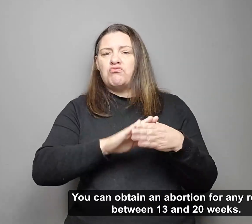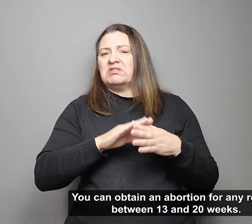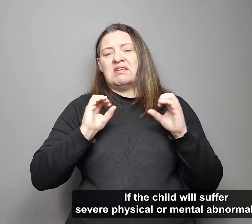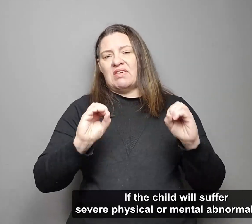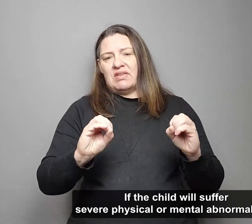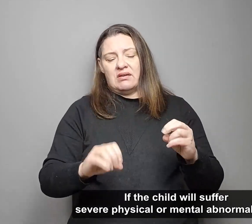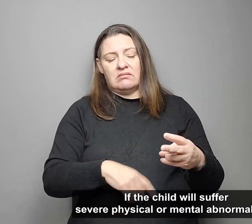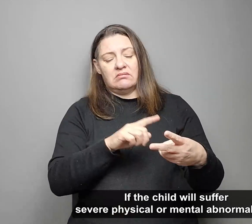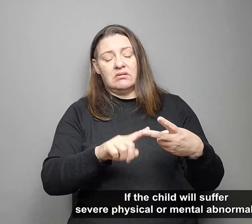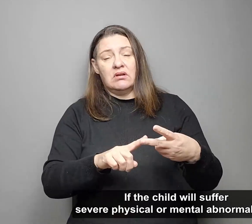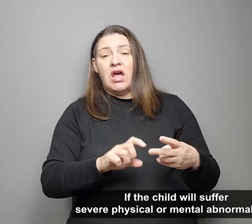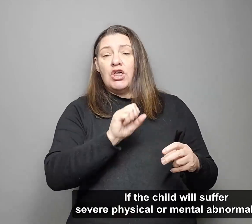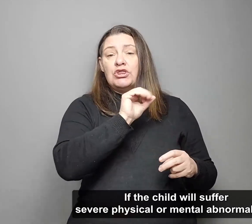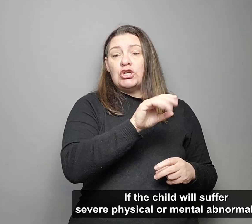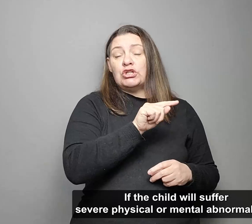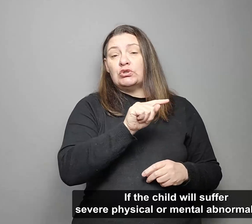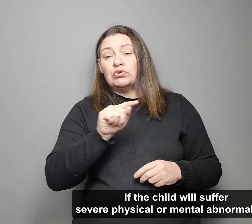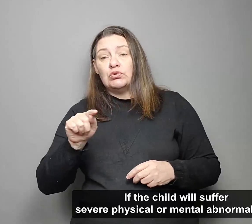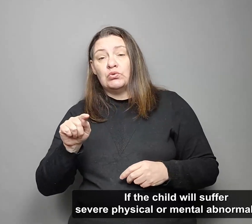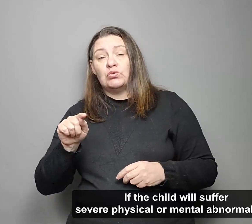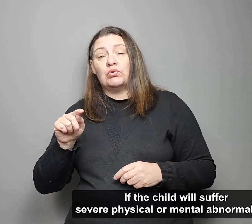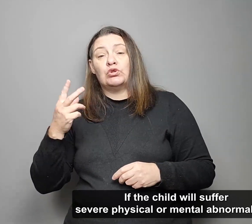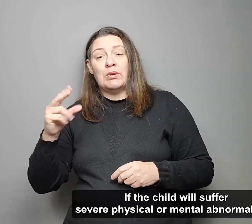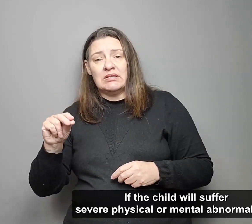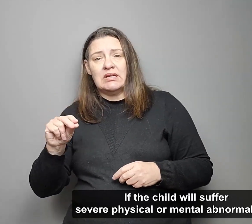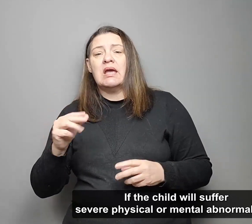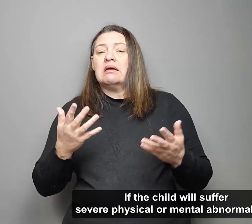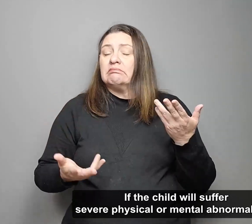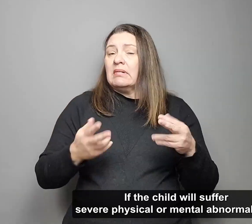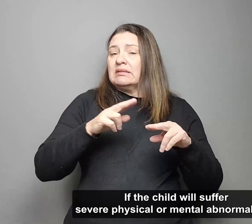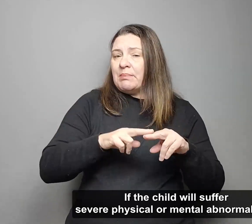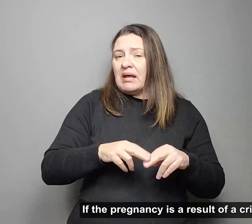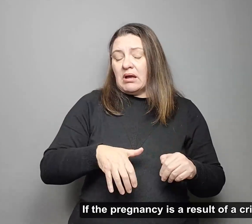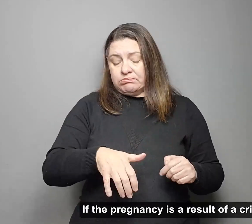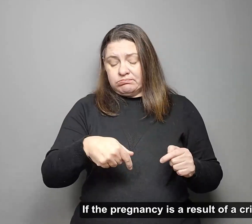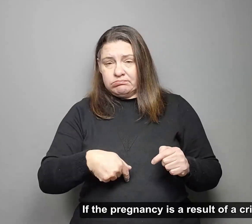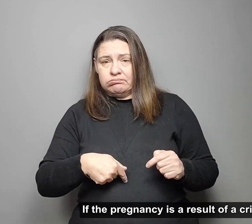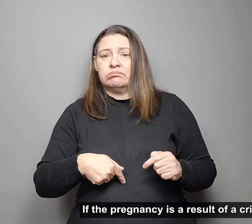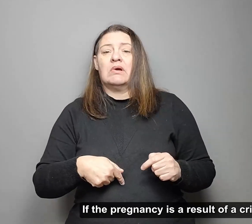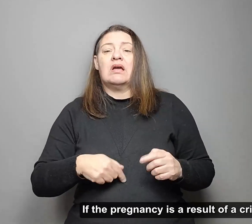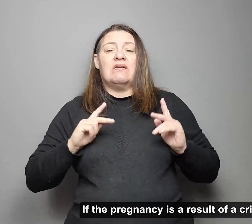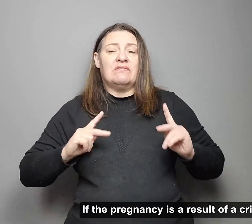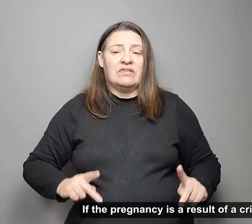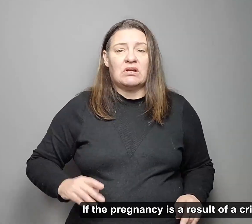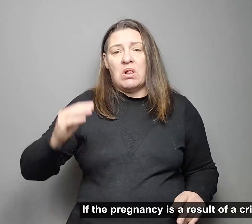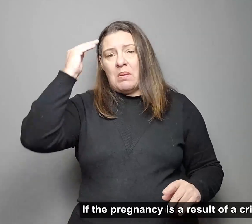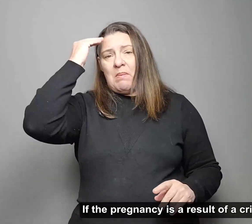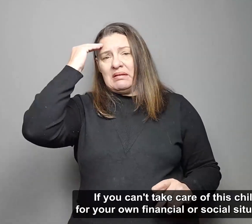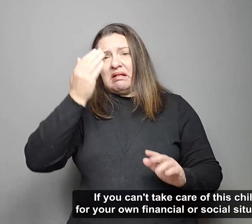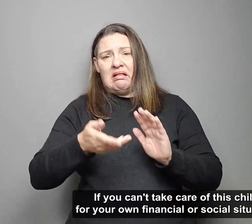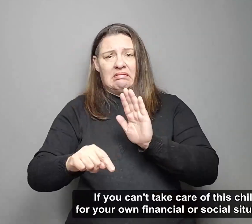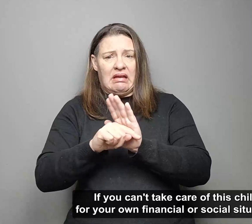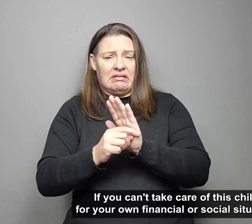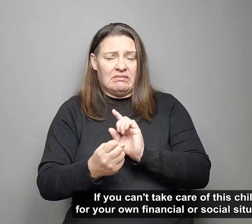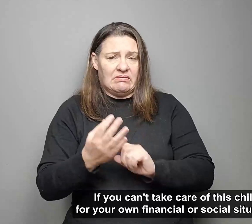weeks, if the child will suffer severe physical or mental abnormalities, if the pregnancy is a result of a crime,